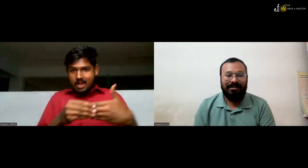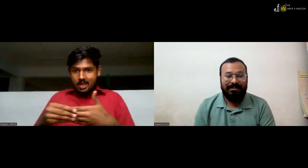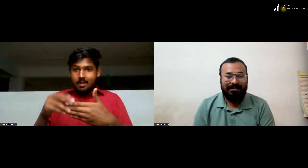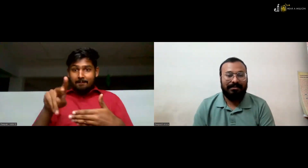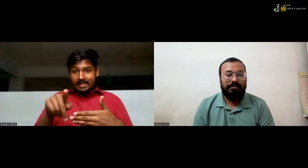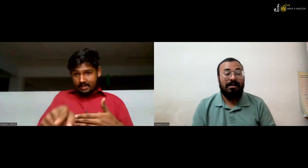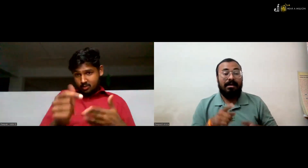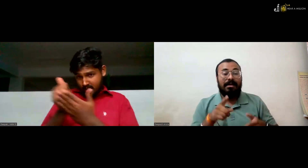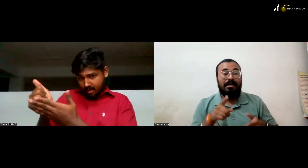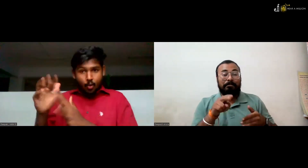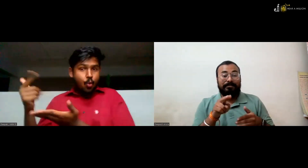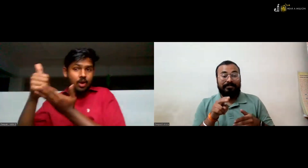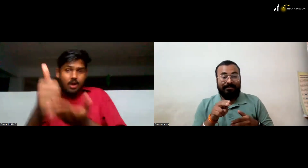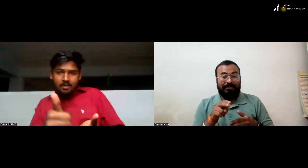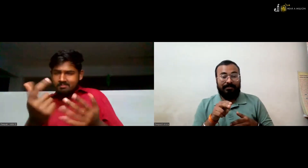guided you?